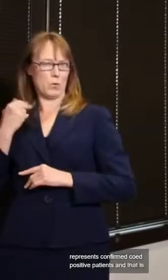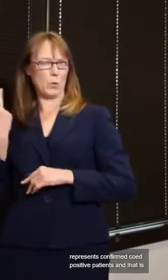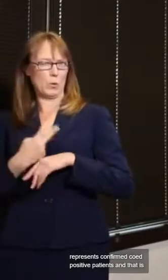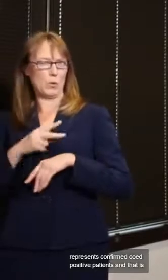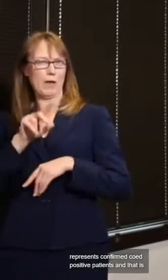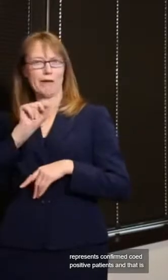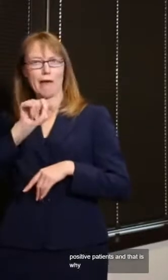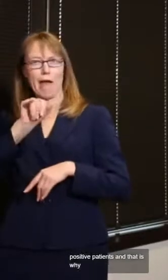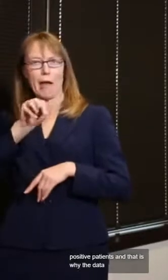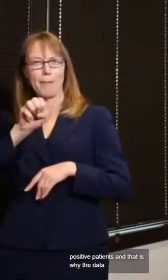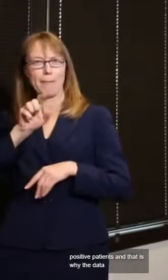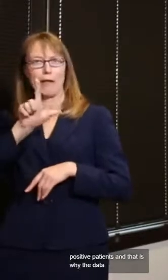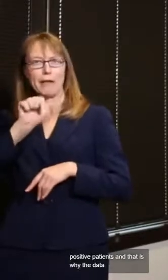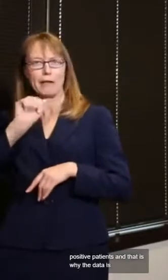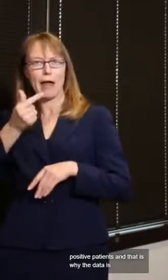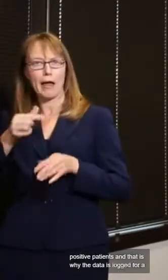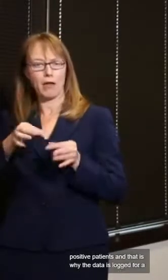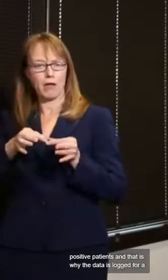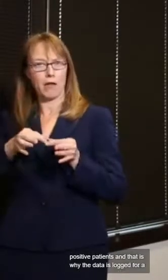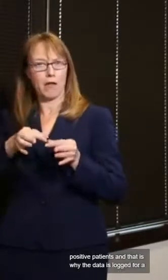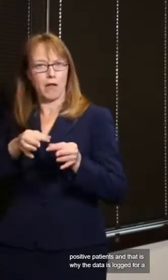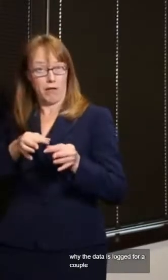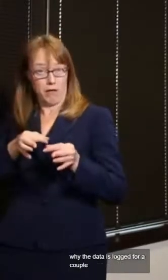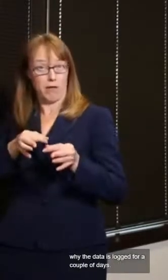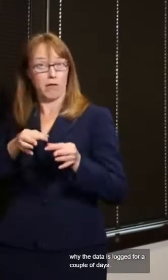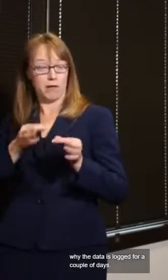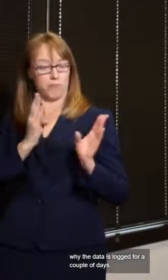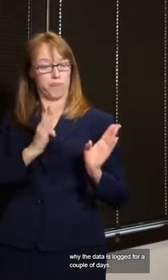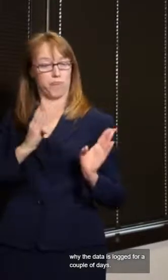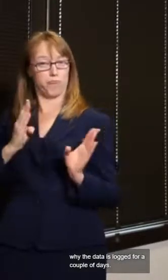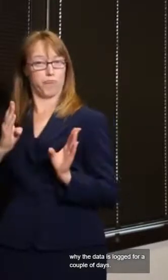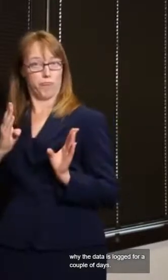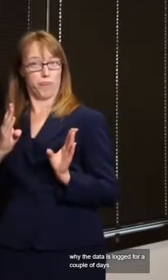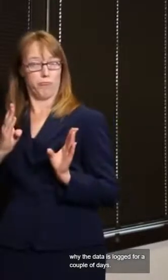that is why the data is lagged for a couple of days.